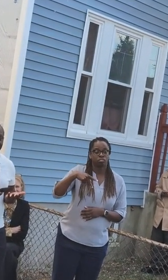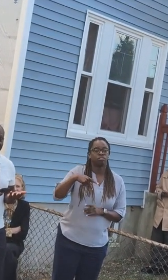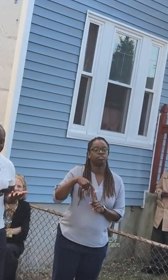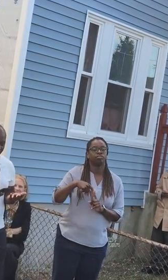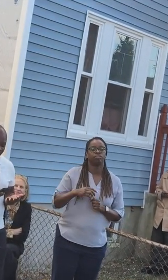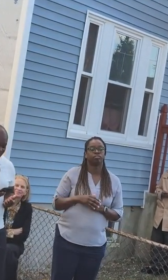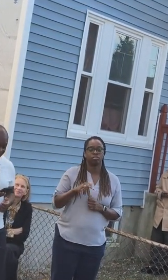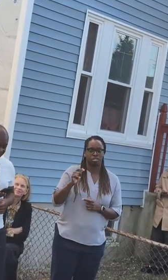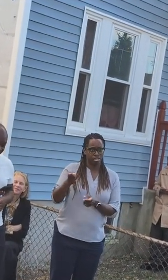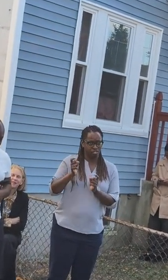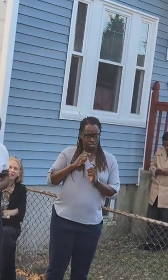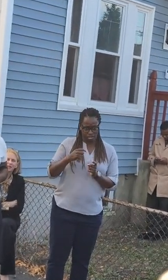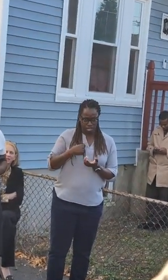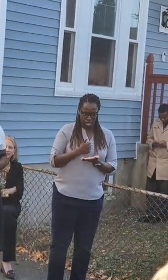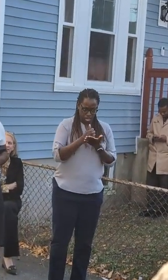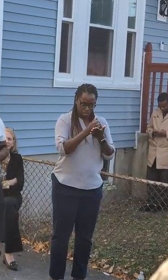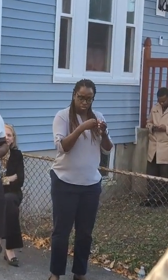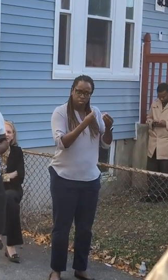help these families.